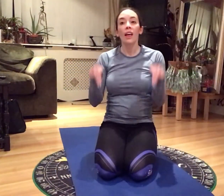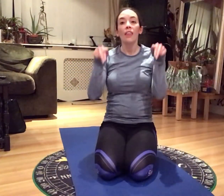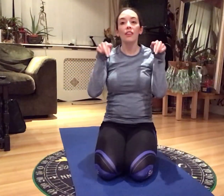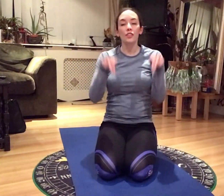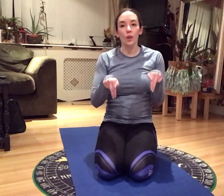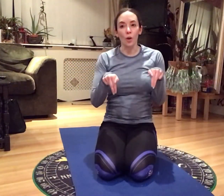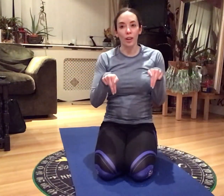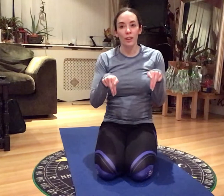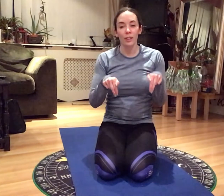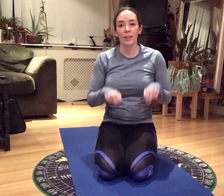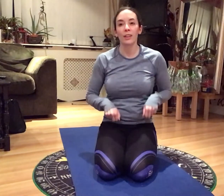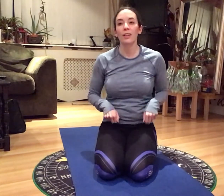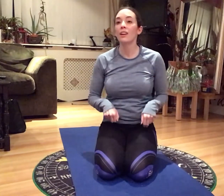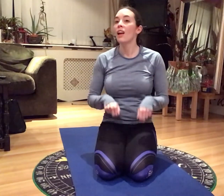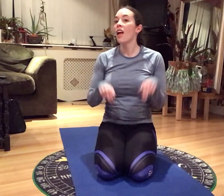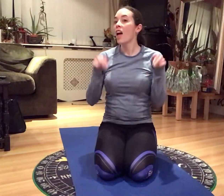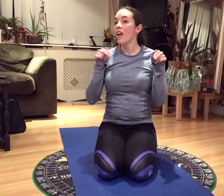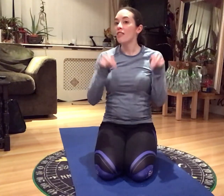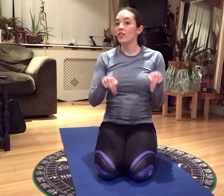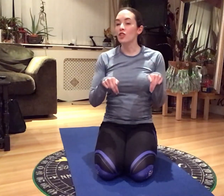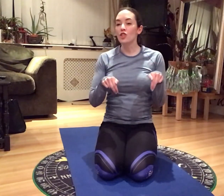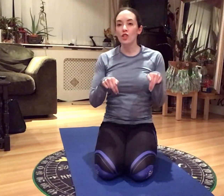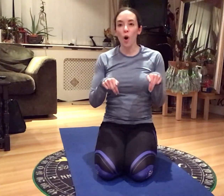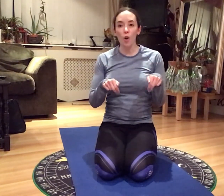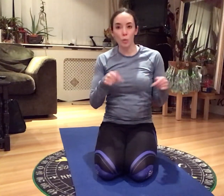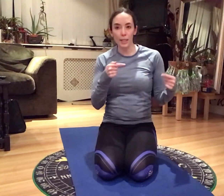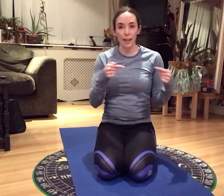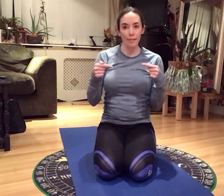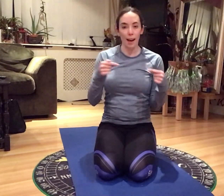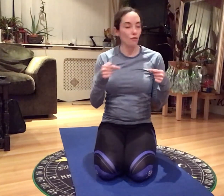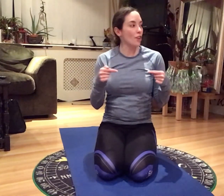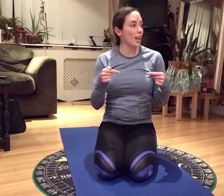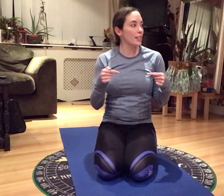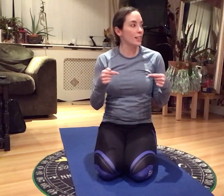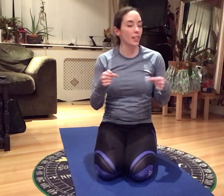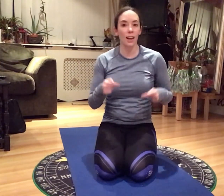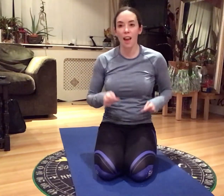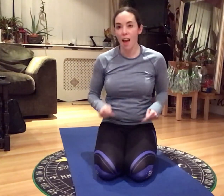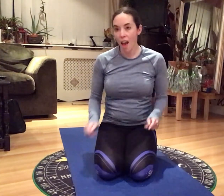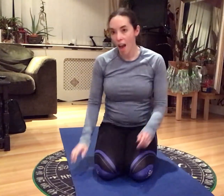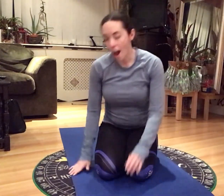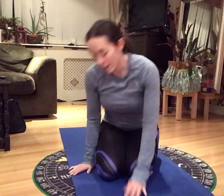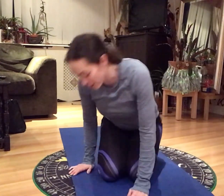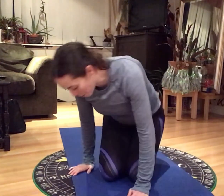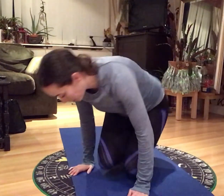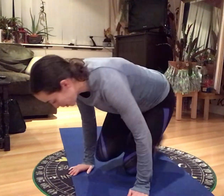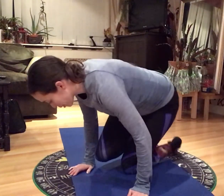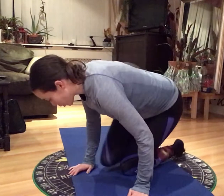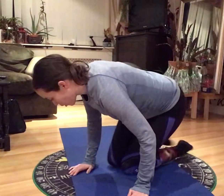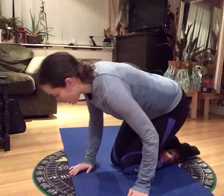The dog. The dog was in that race, and believe it or not,